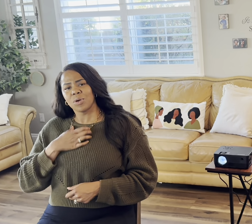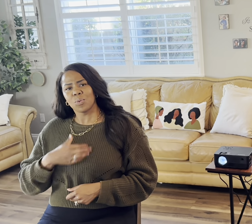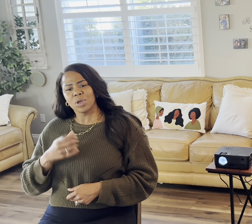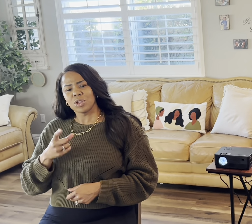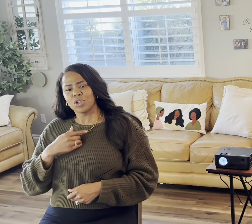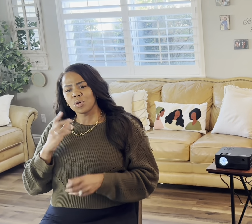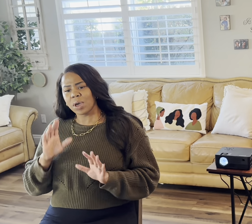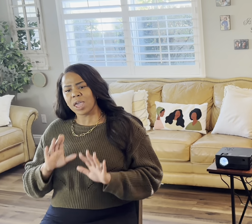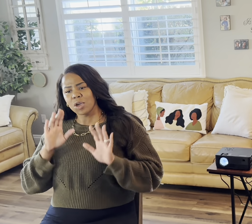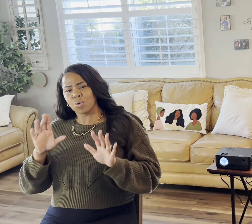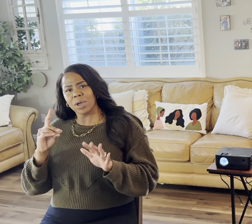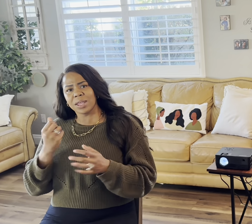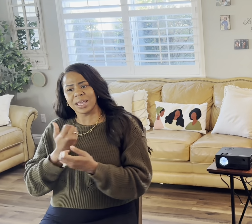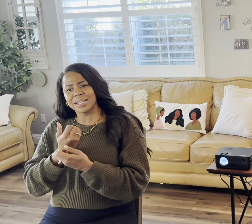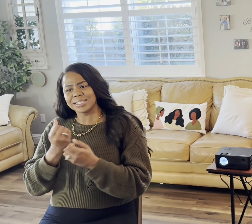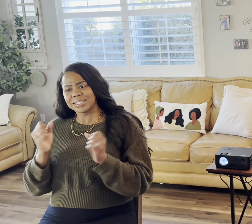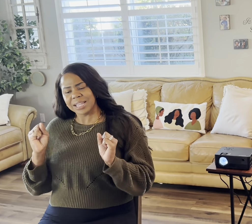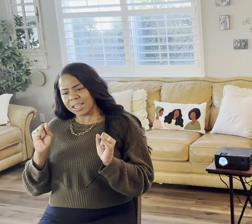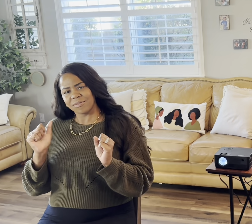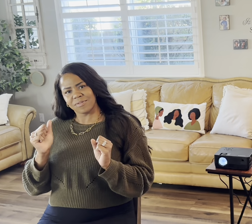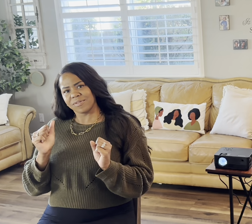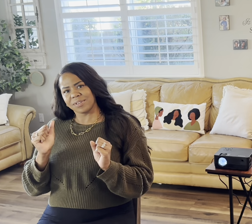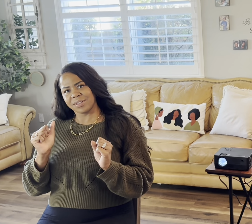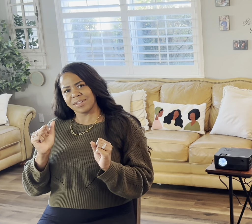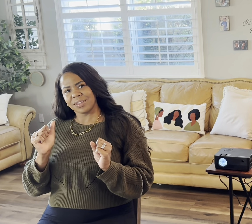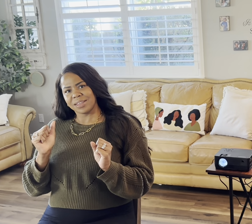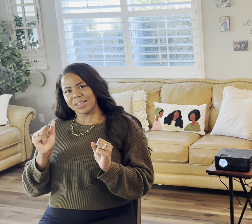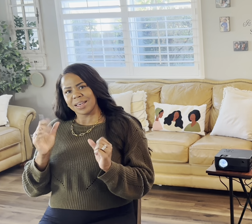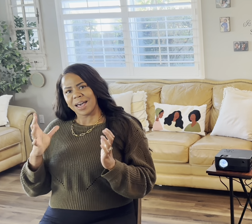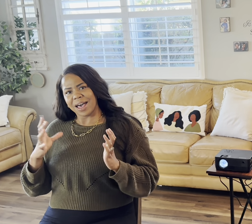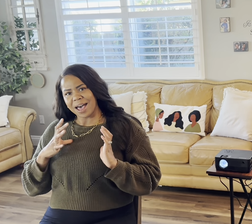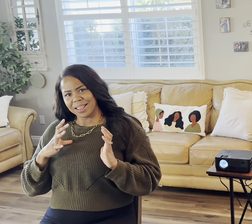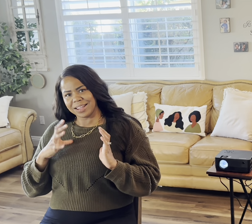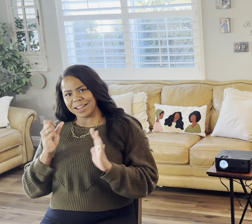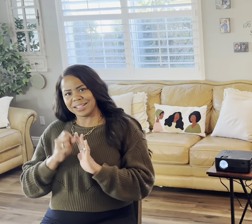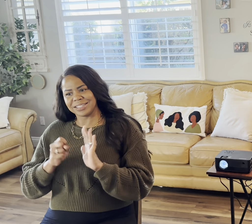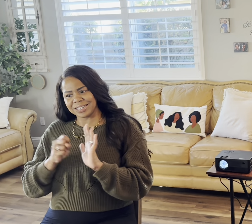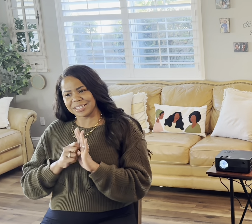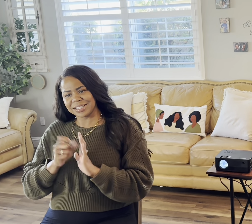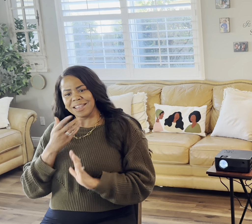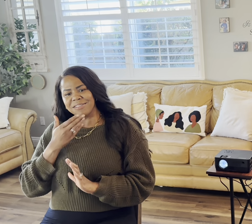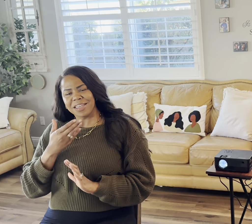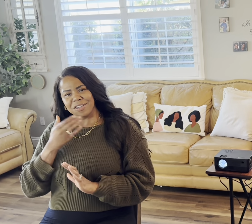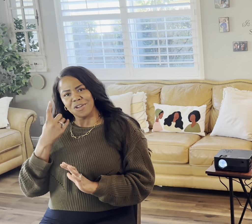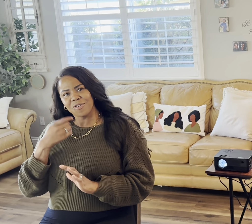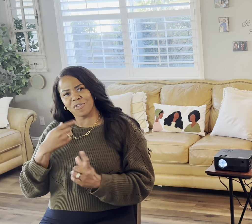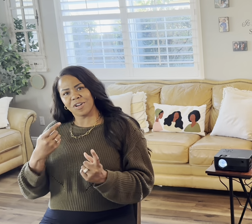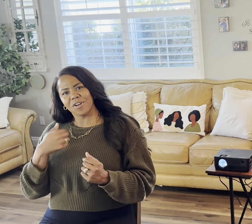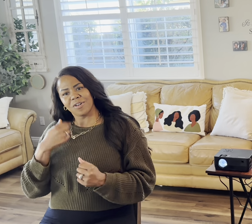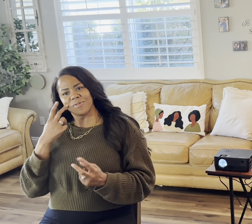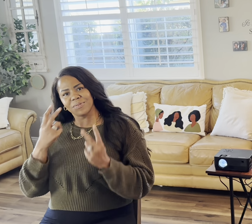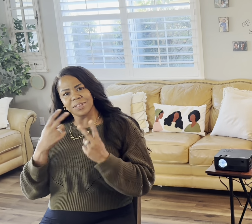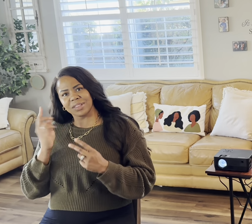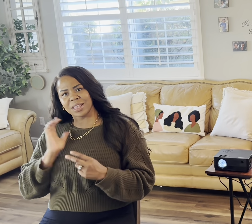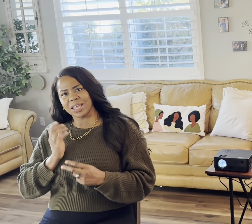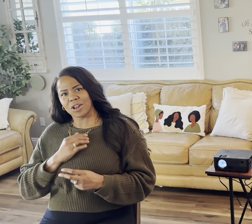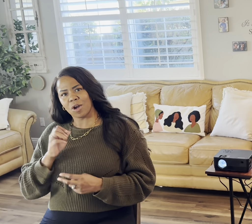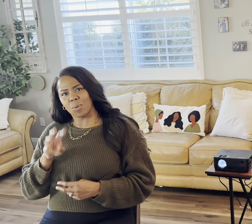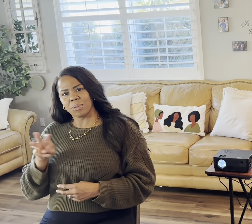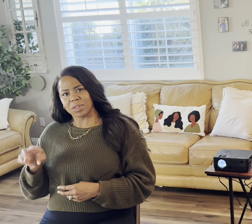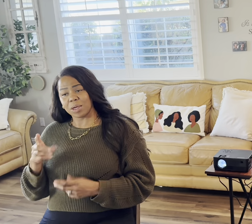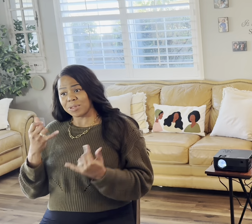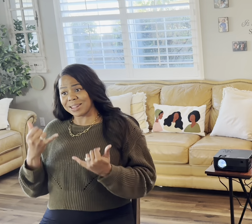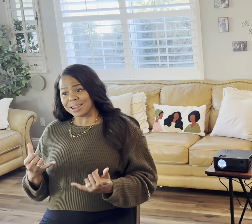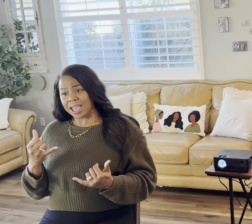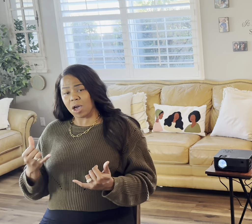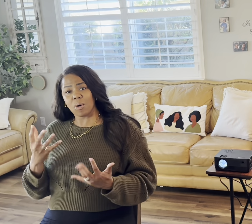great and prosperous holiday season. Thank you for being part of the Employment Corner. Now, I'd like